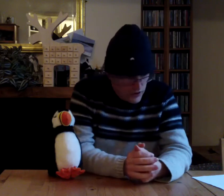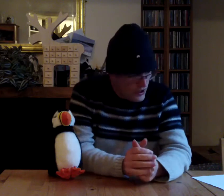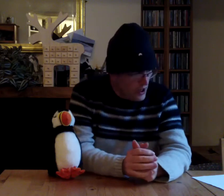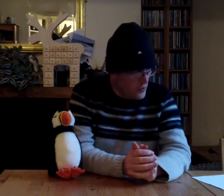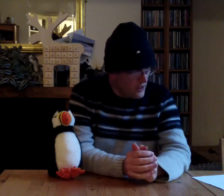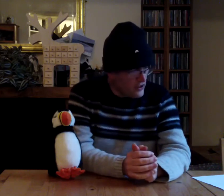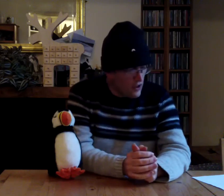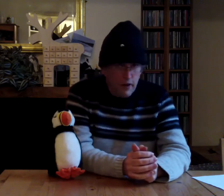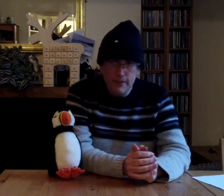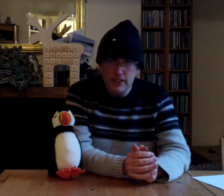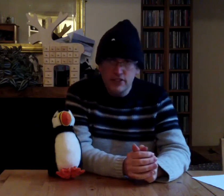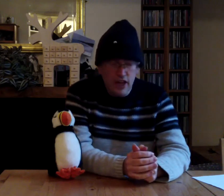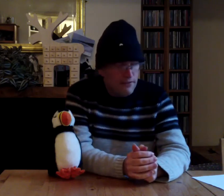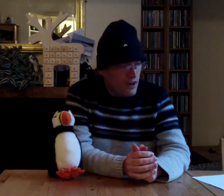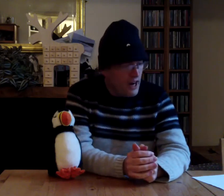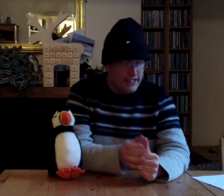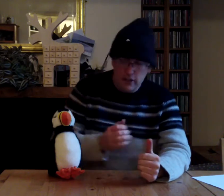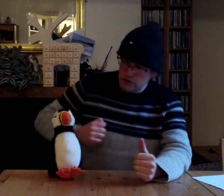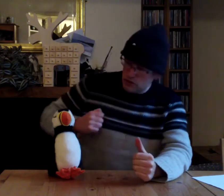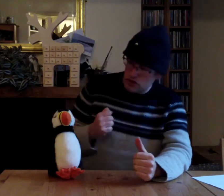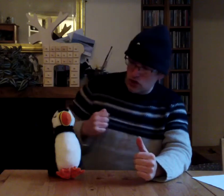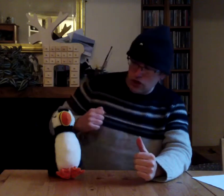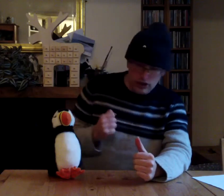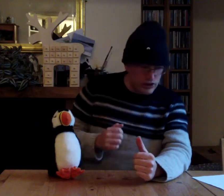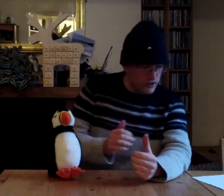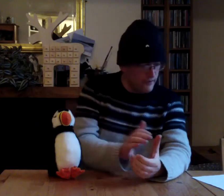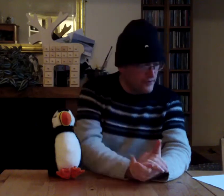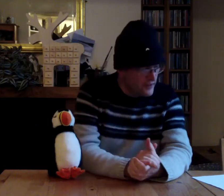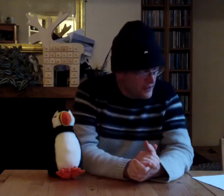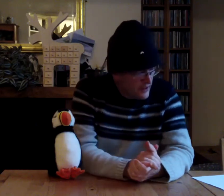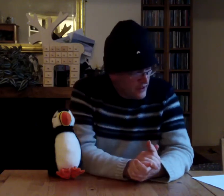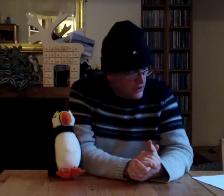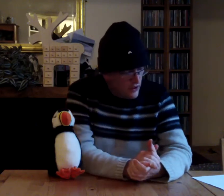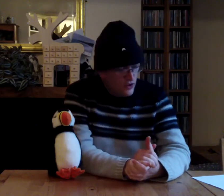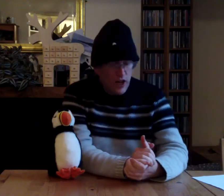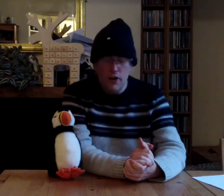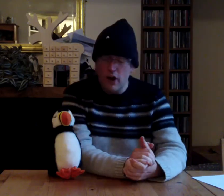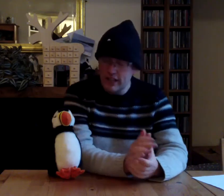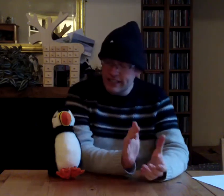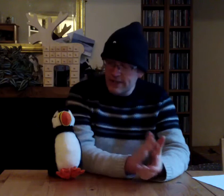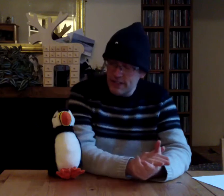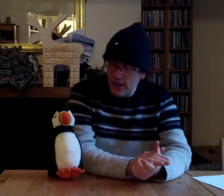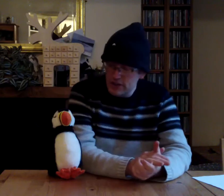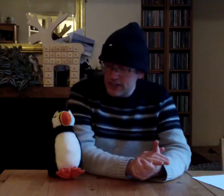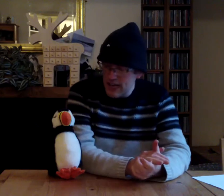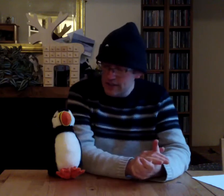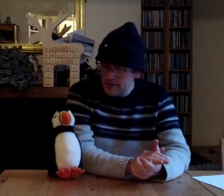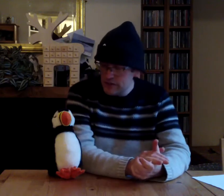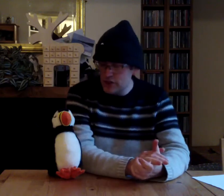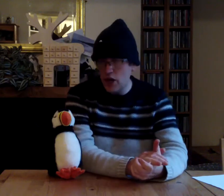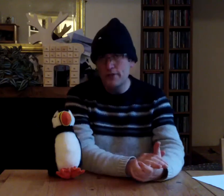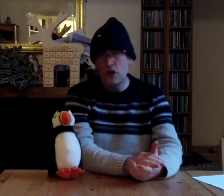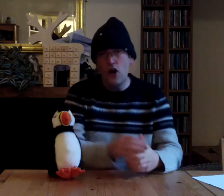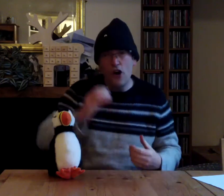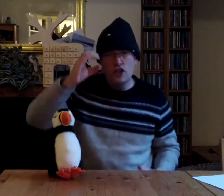So that's a lot of things so far, and he comes from Scotland. So I'm going to give you those again. So we've got